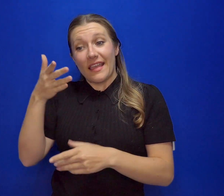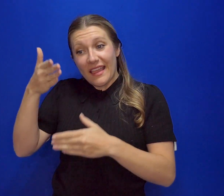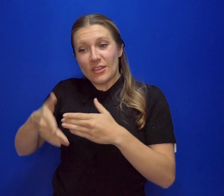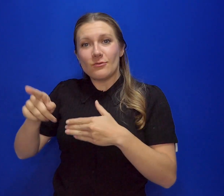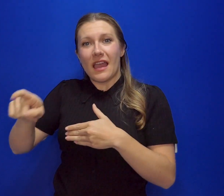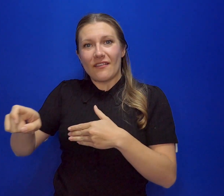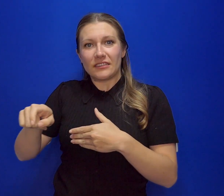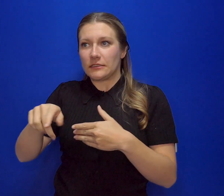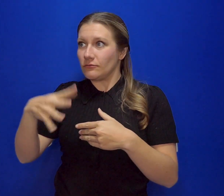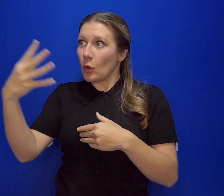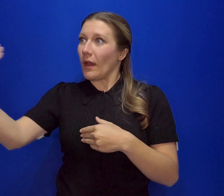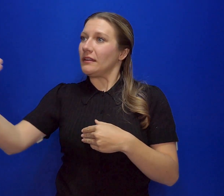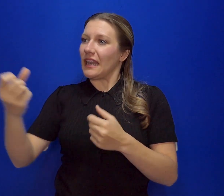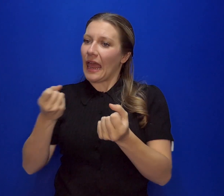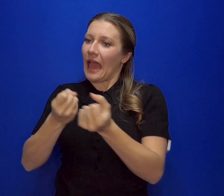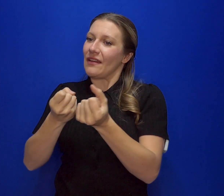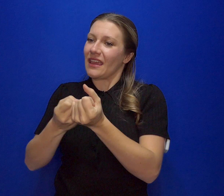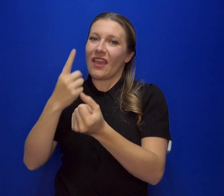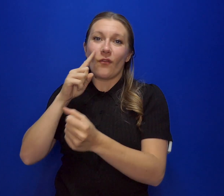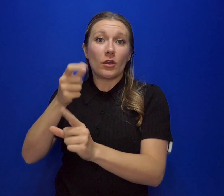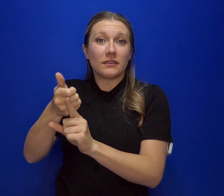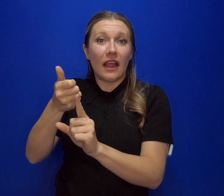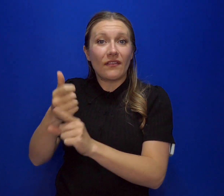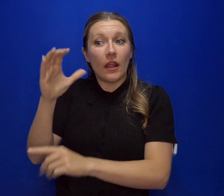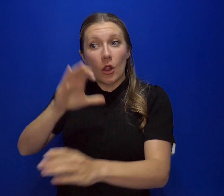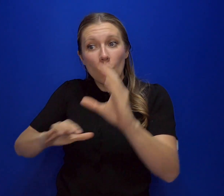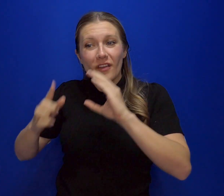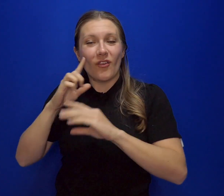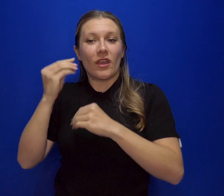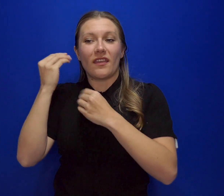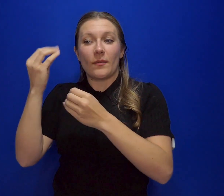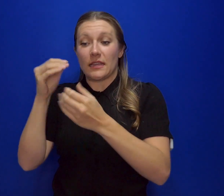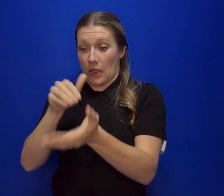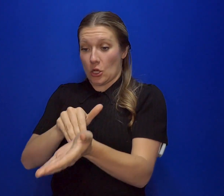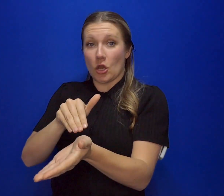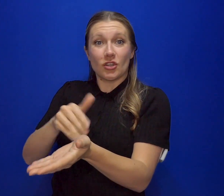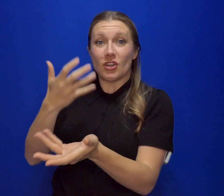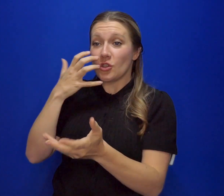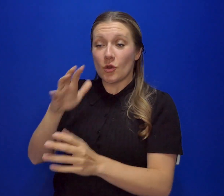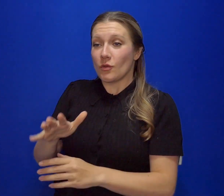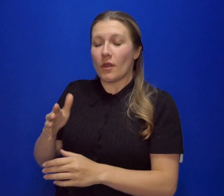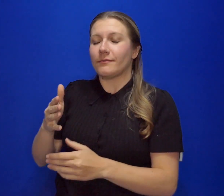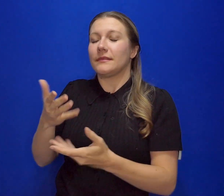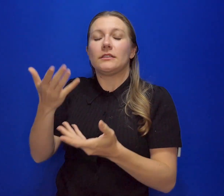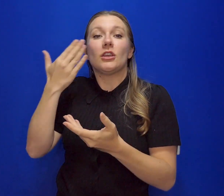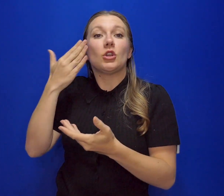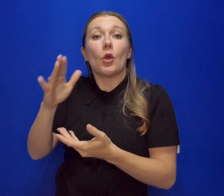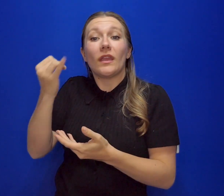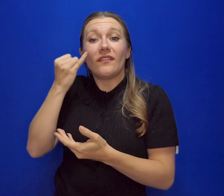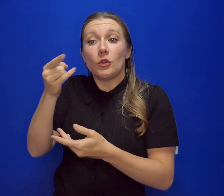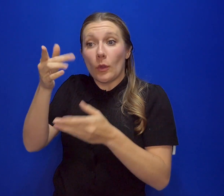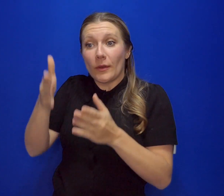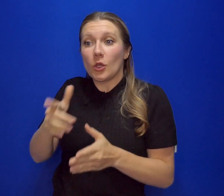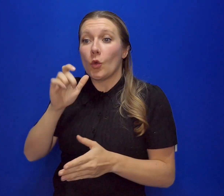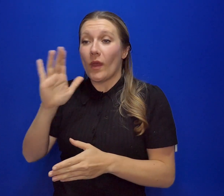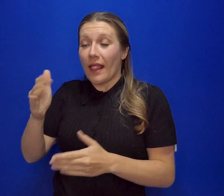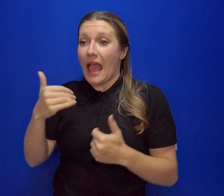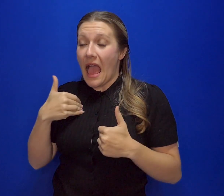for yourself and look for information, because the doctor doesn't know if you're the person who's going to have a panic attack or if you're the person who says, hey, what's going to happen to me after